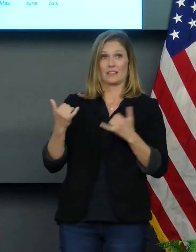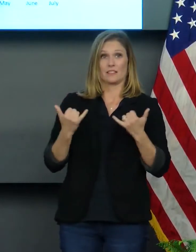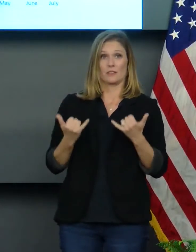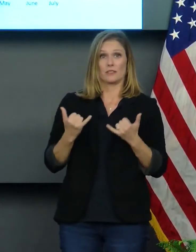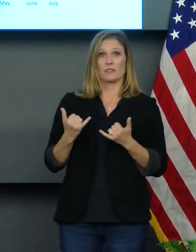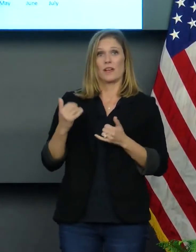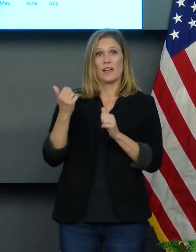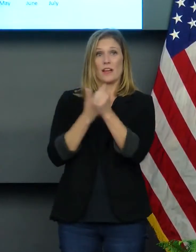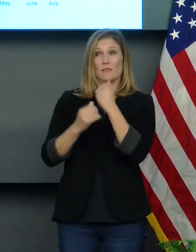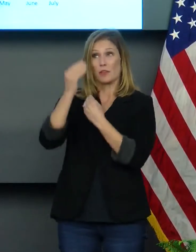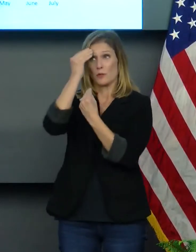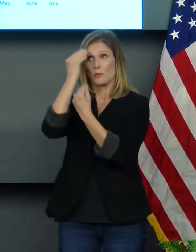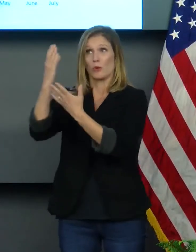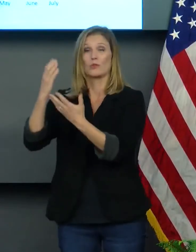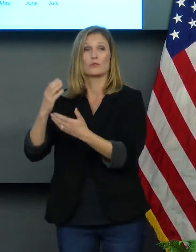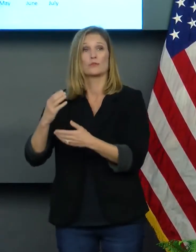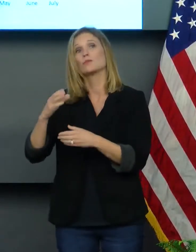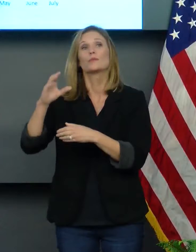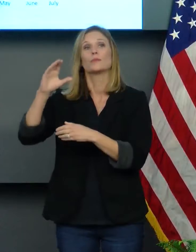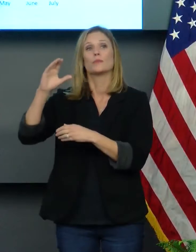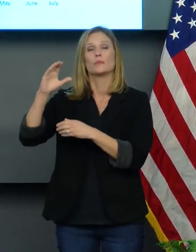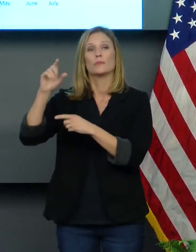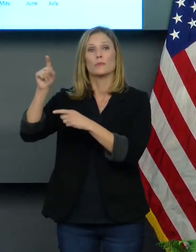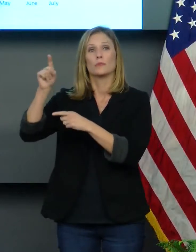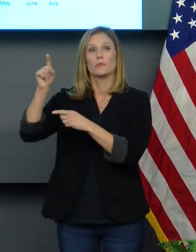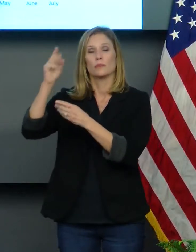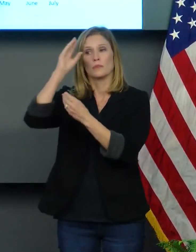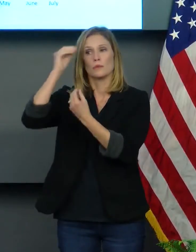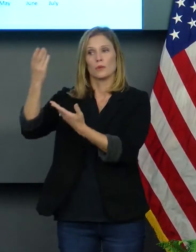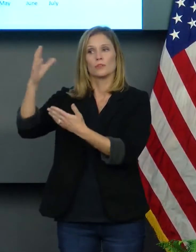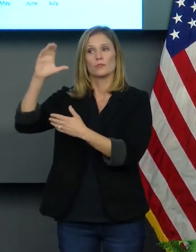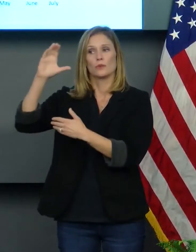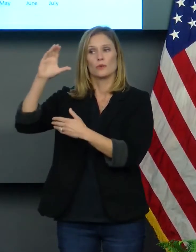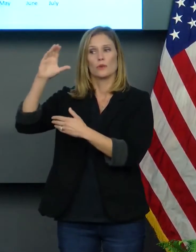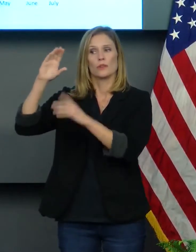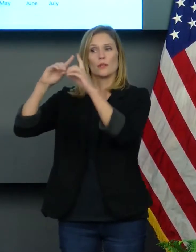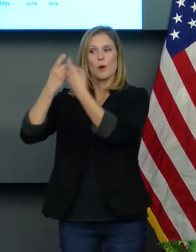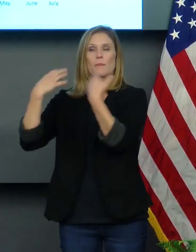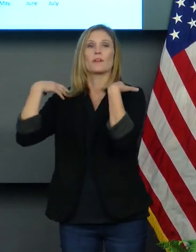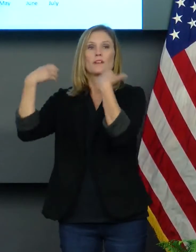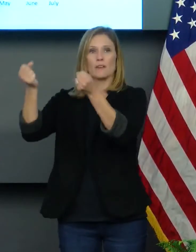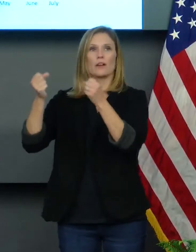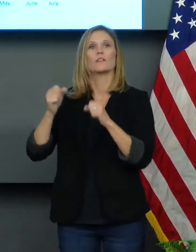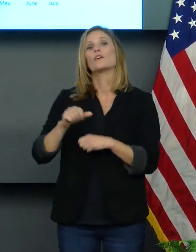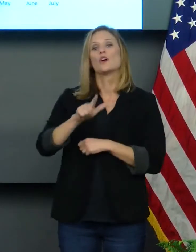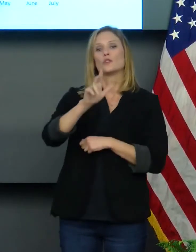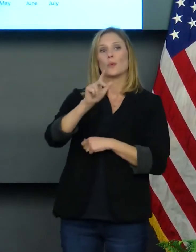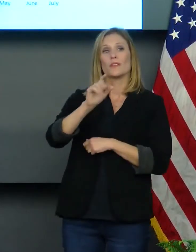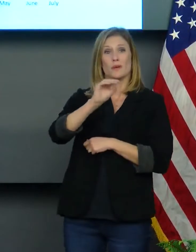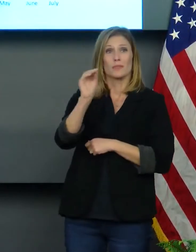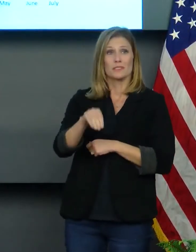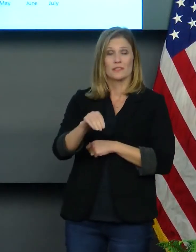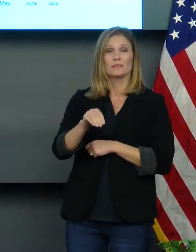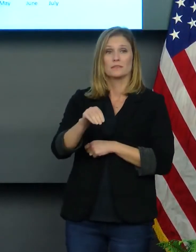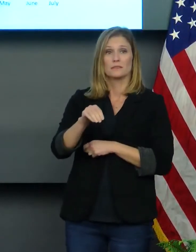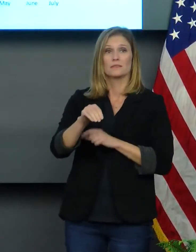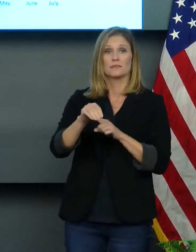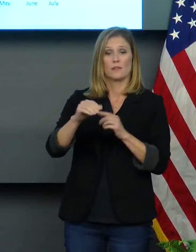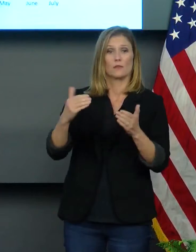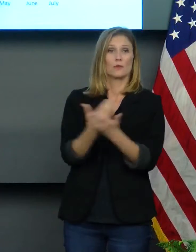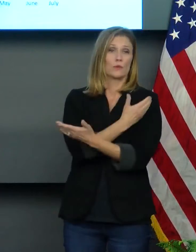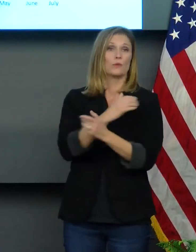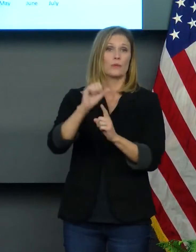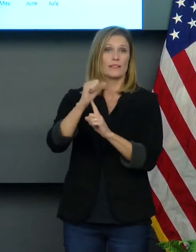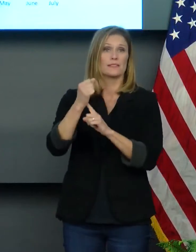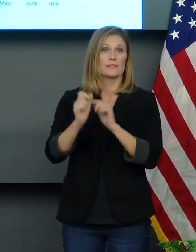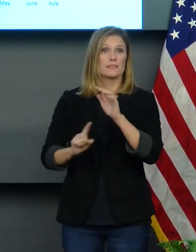to the Department of Health today, people below the age of 18 accounted for 23% of new